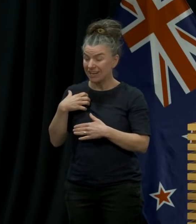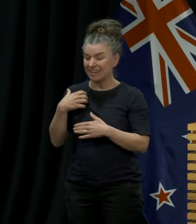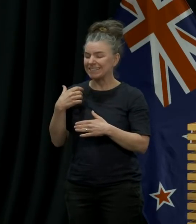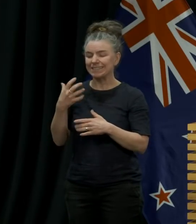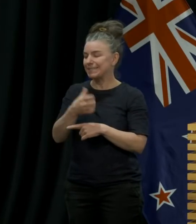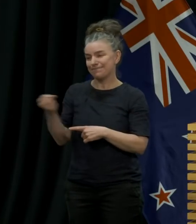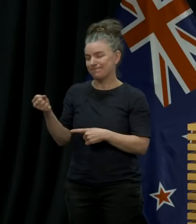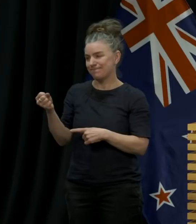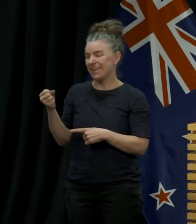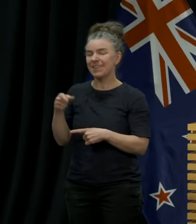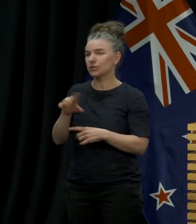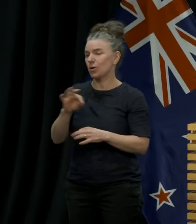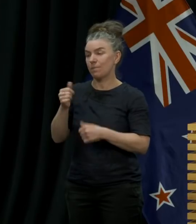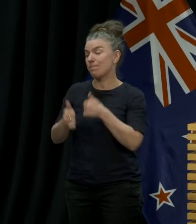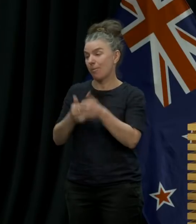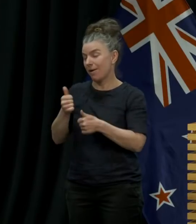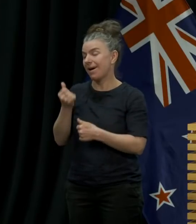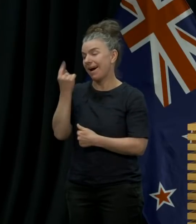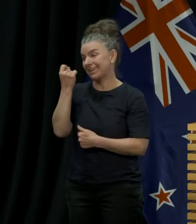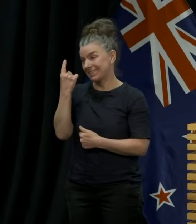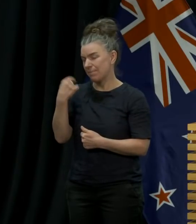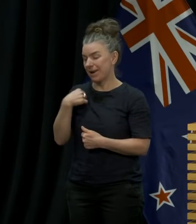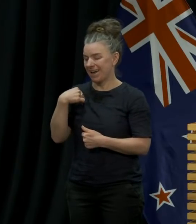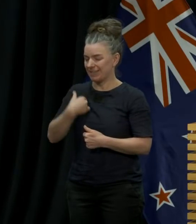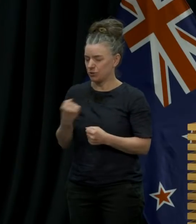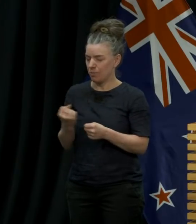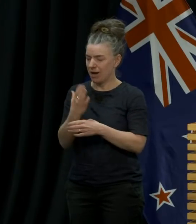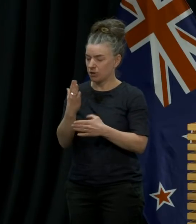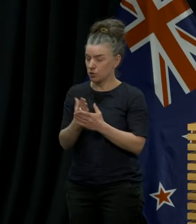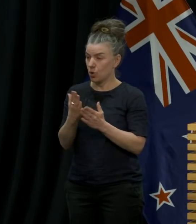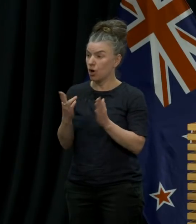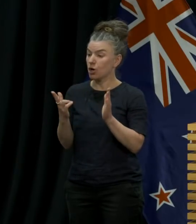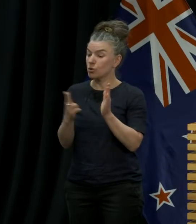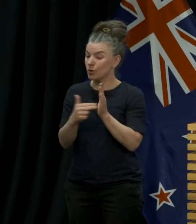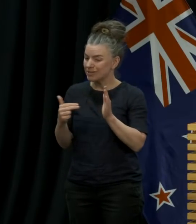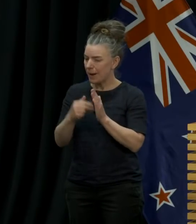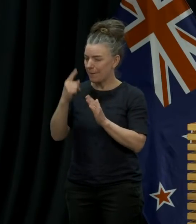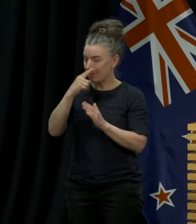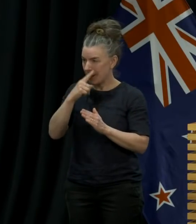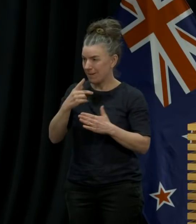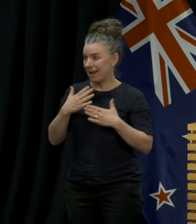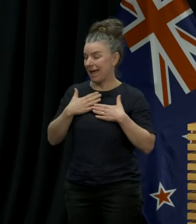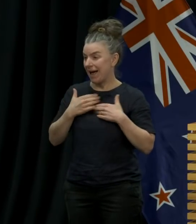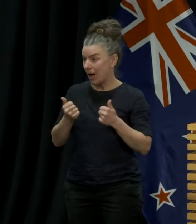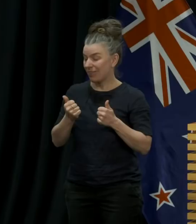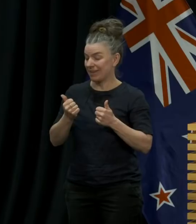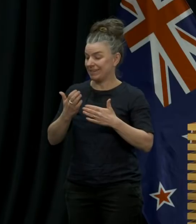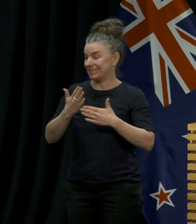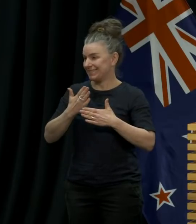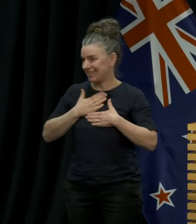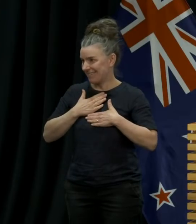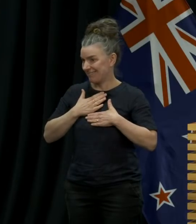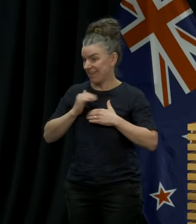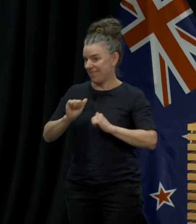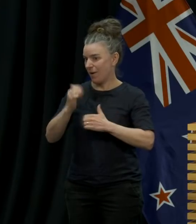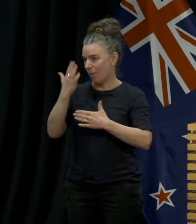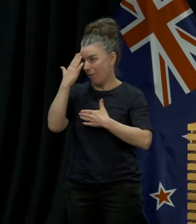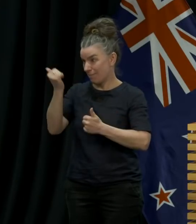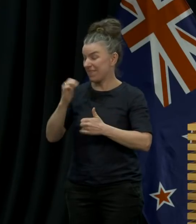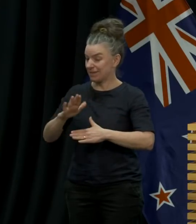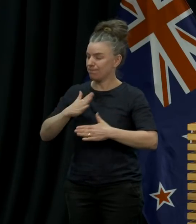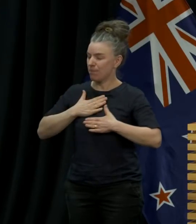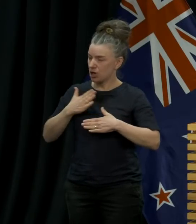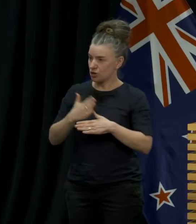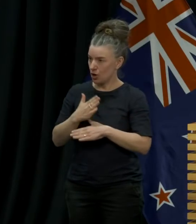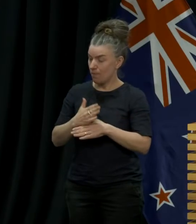but I have to prioritise the health, safety and well-being of New Zealanders. That is my job, and so my view